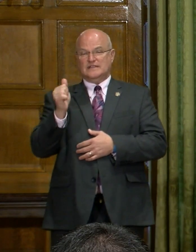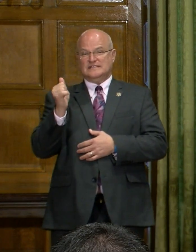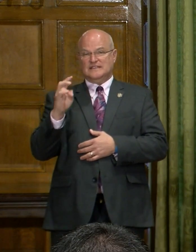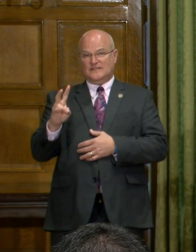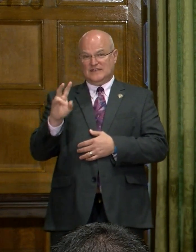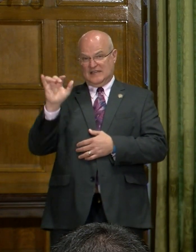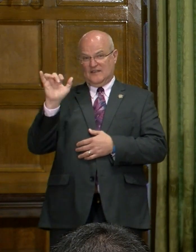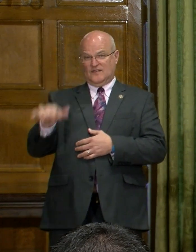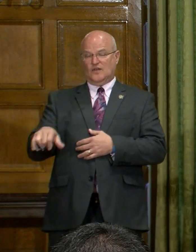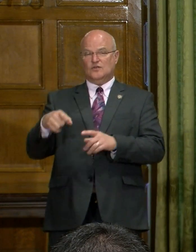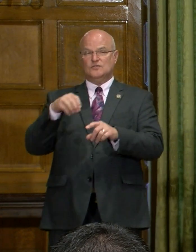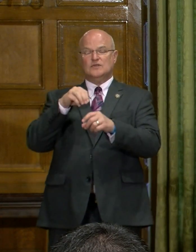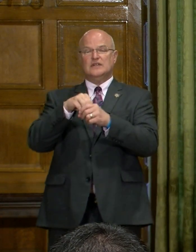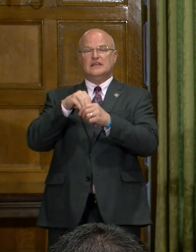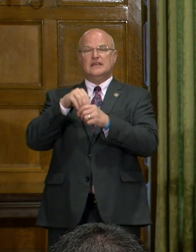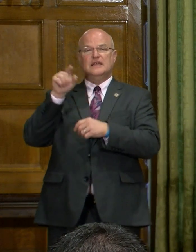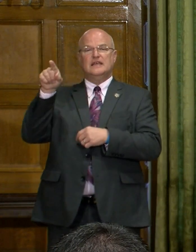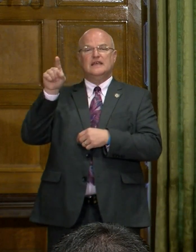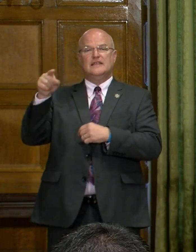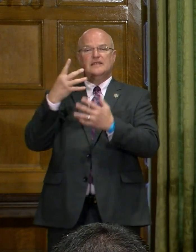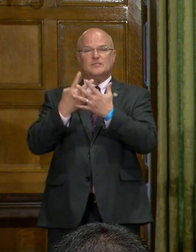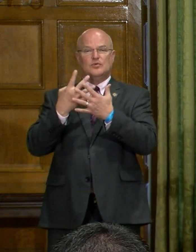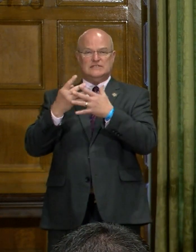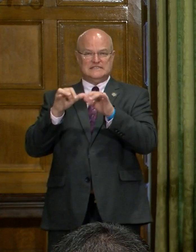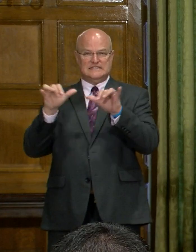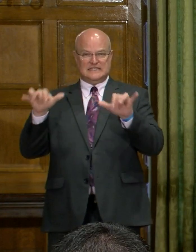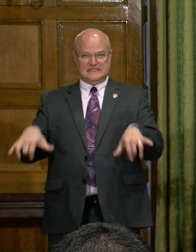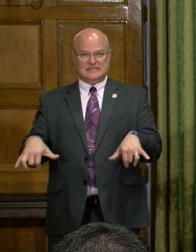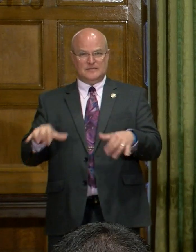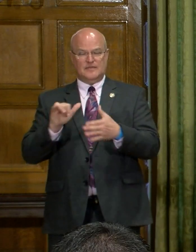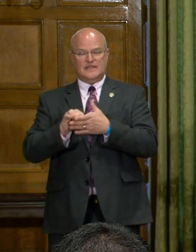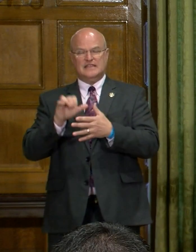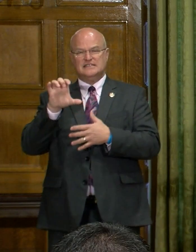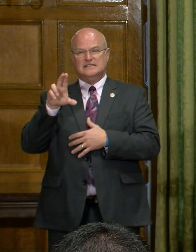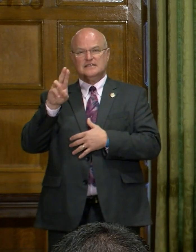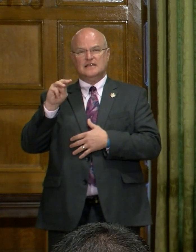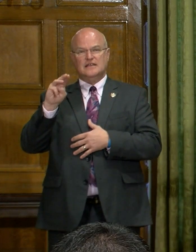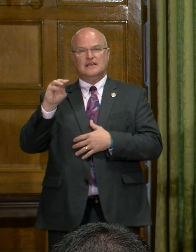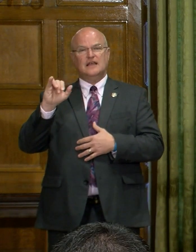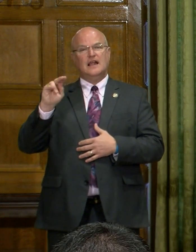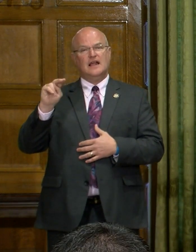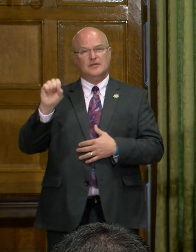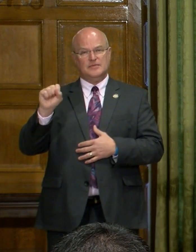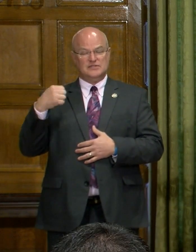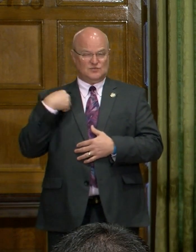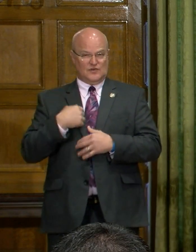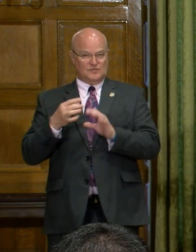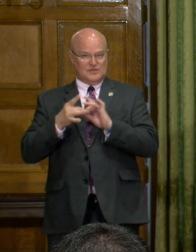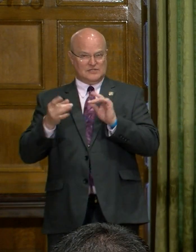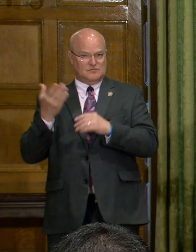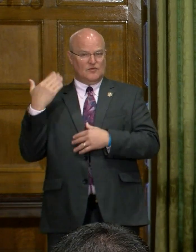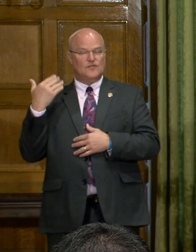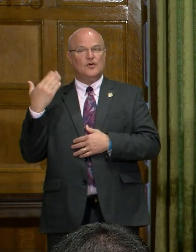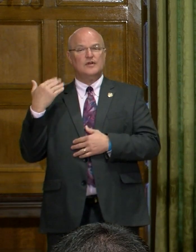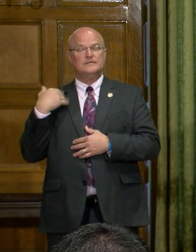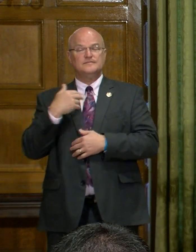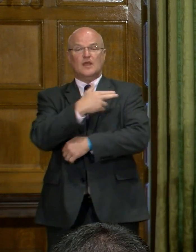of those cases were in the prison system, which is Cummins, as we've mentioned